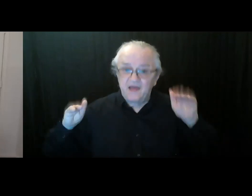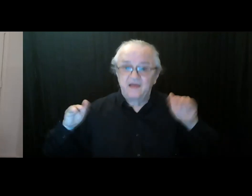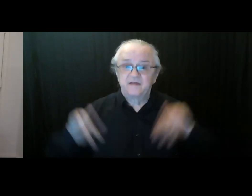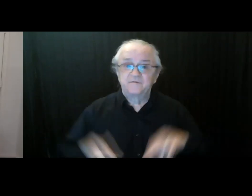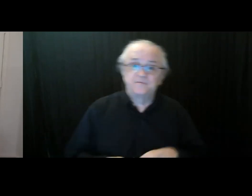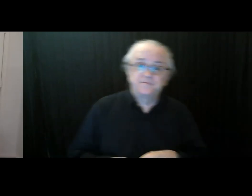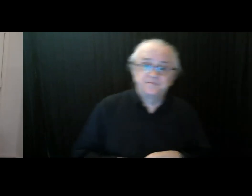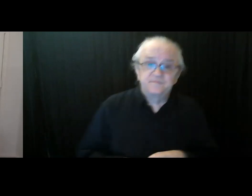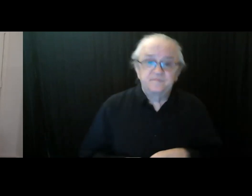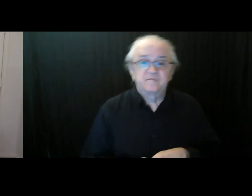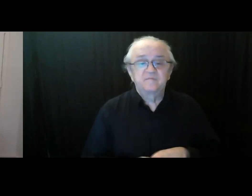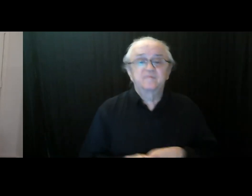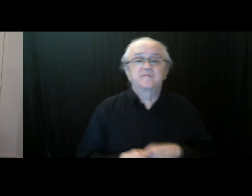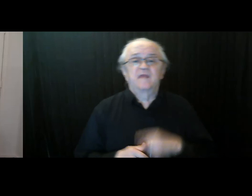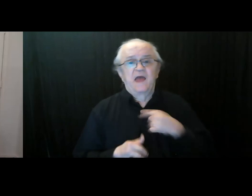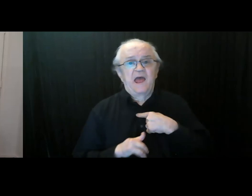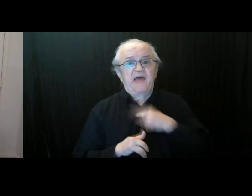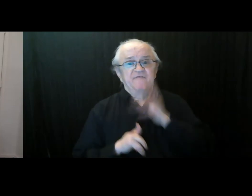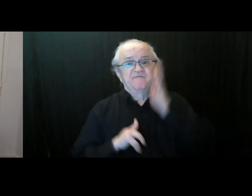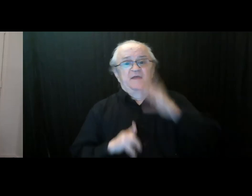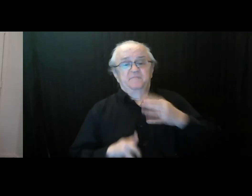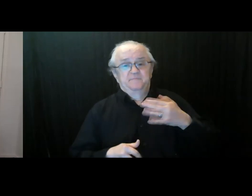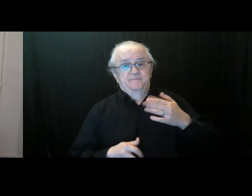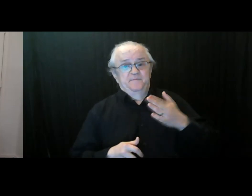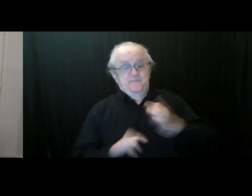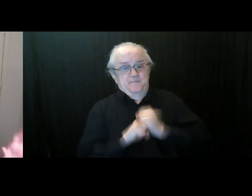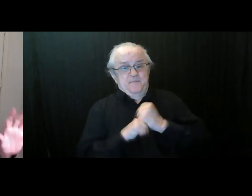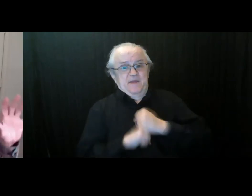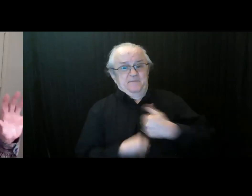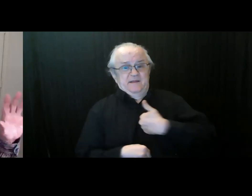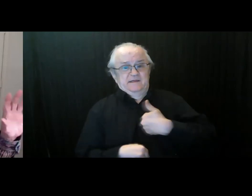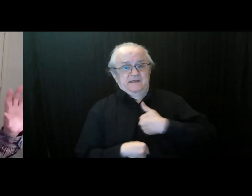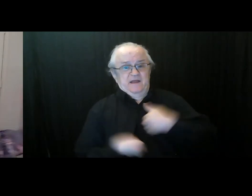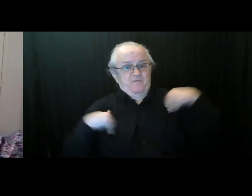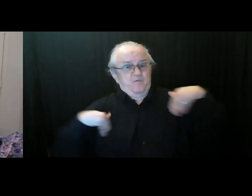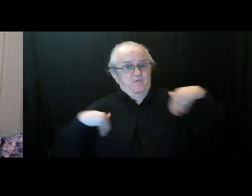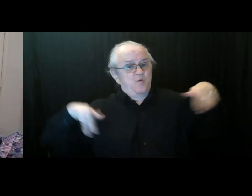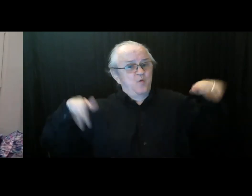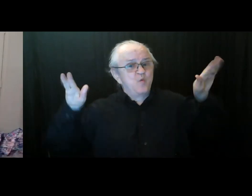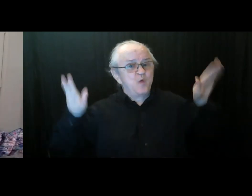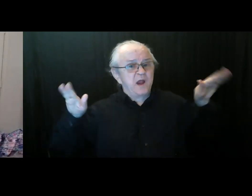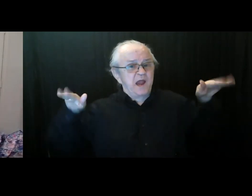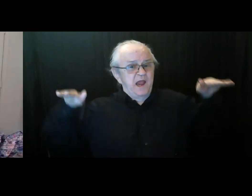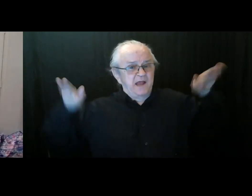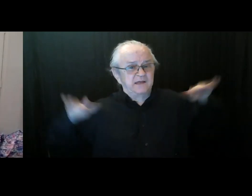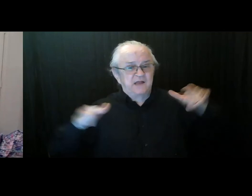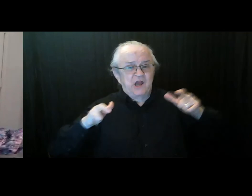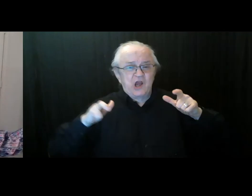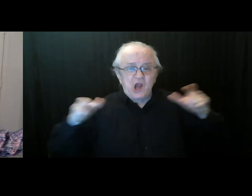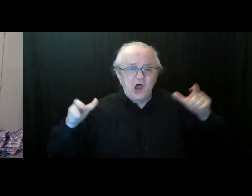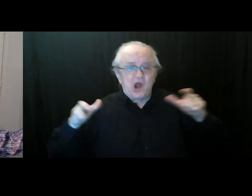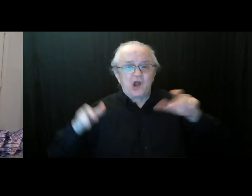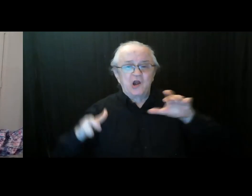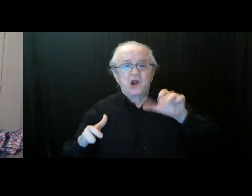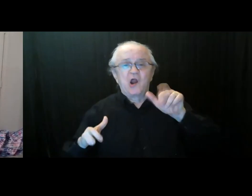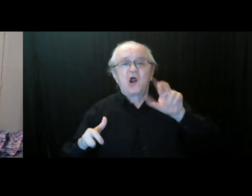I made me a pair of wings out of a large piece of cardboard, two